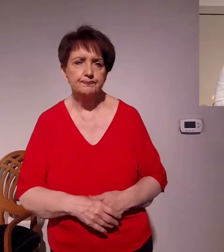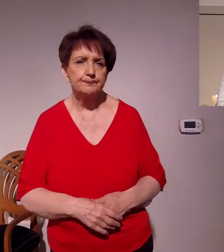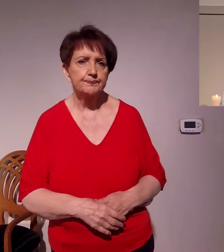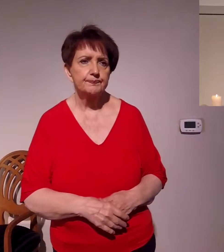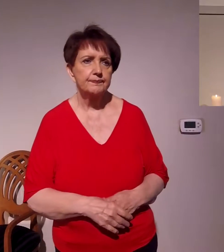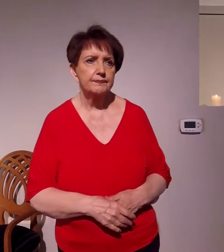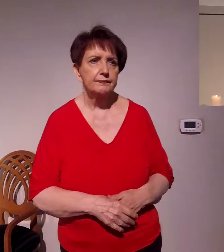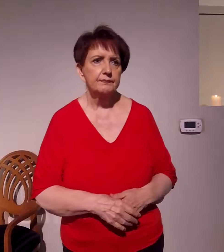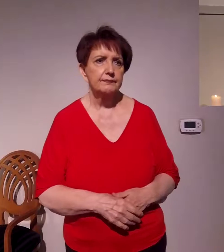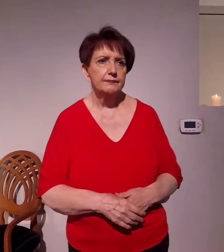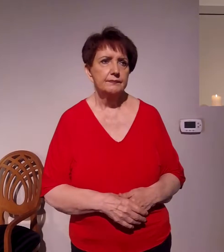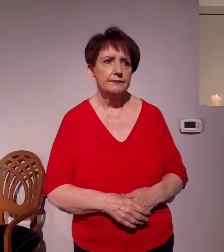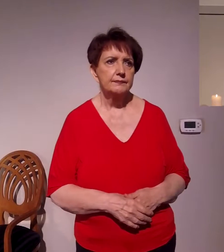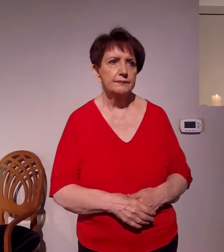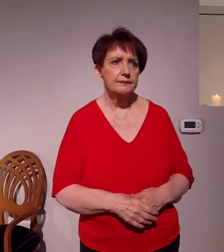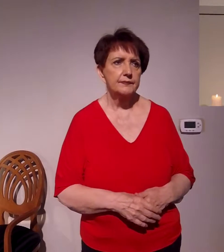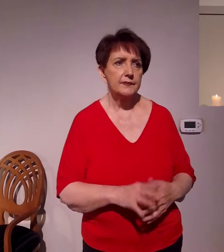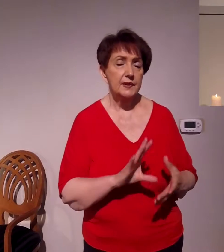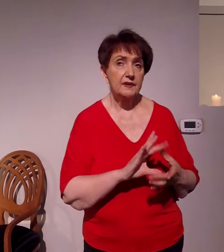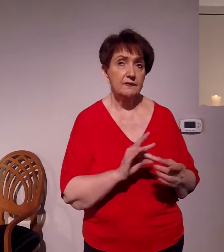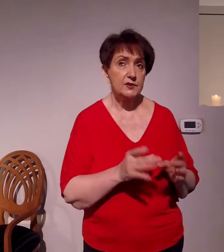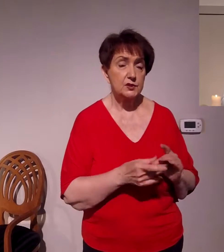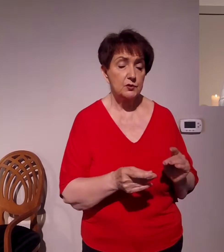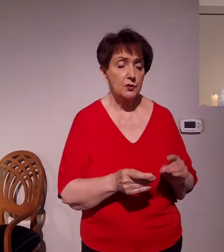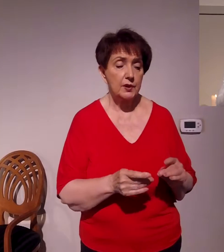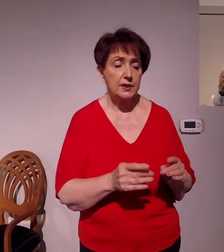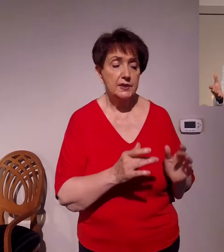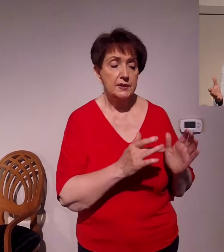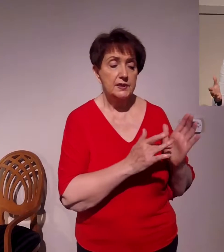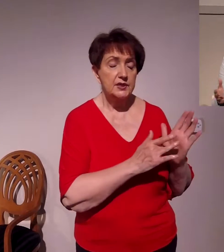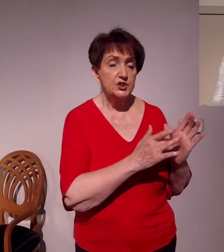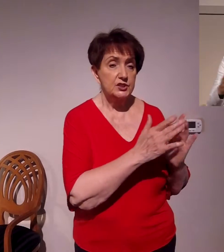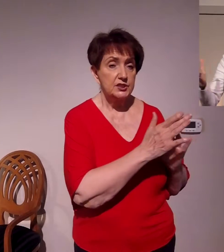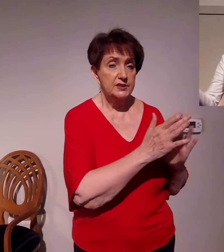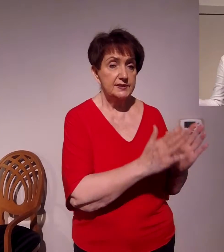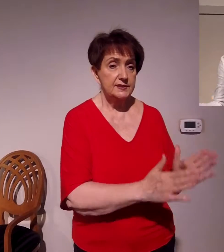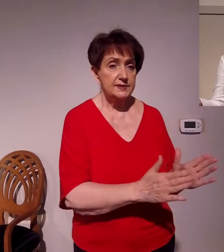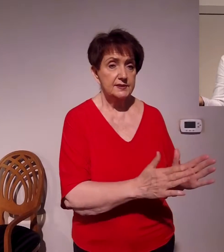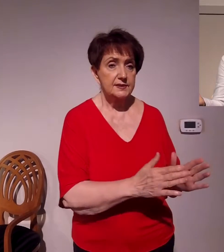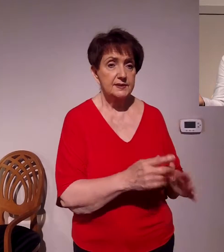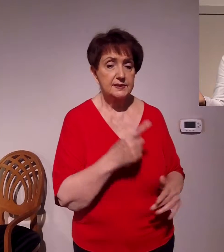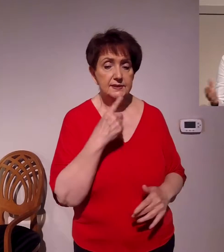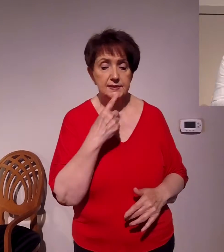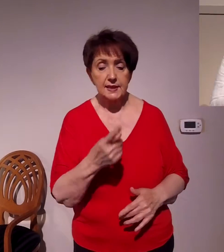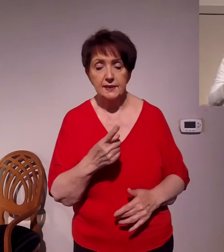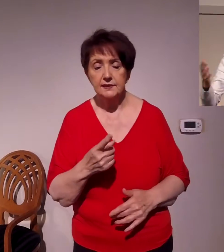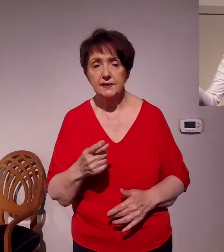of all, in the parable, Jesus is likening the vineyard to life